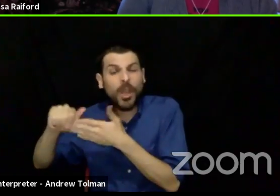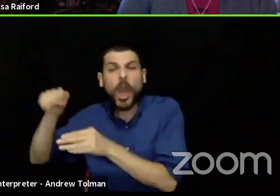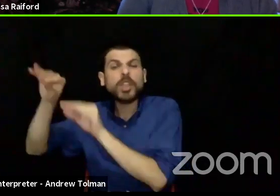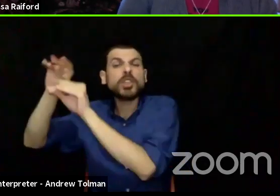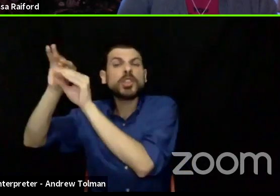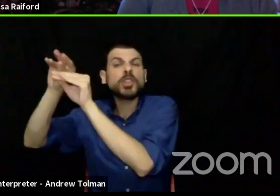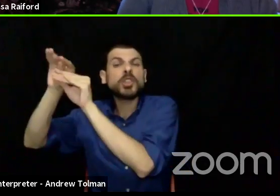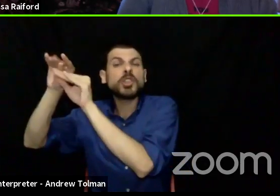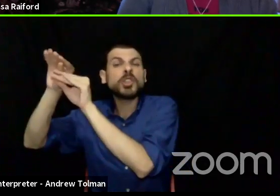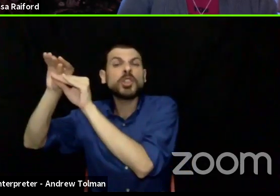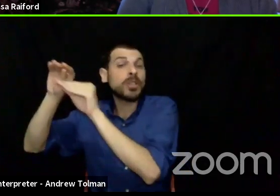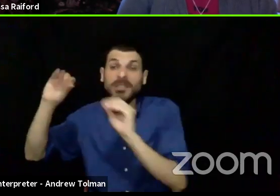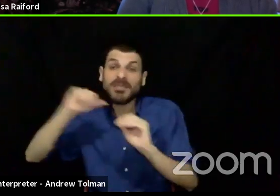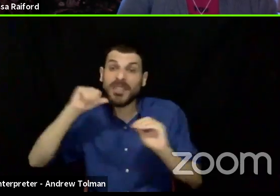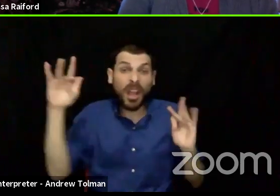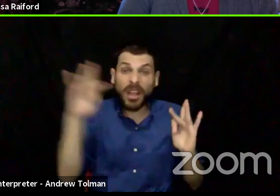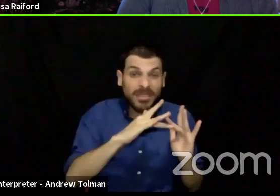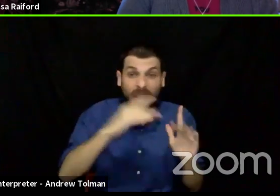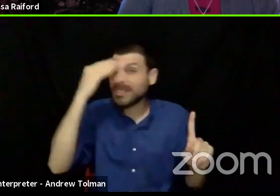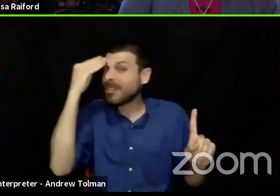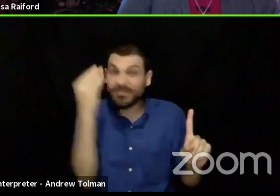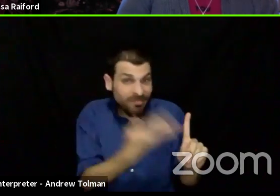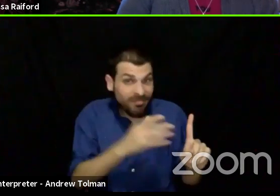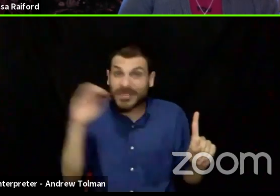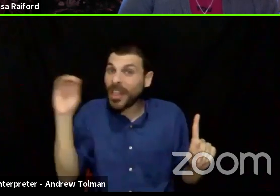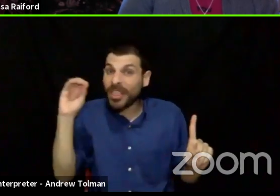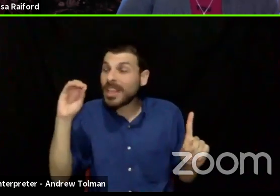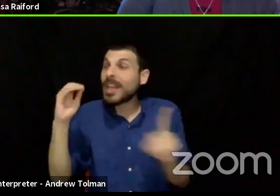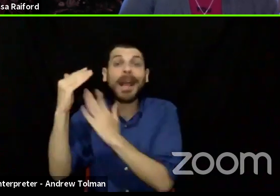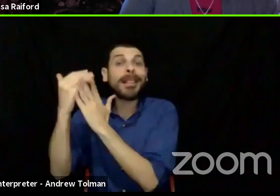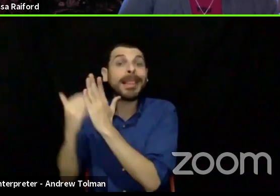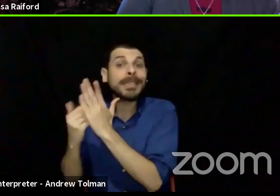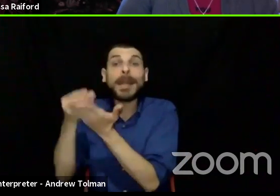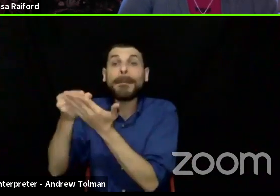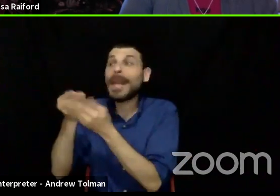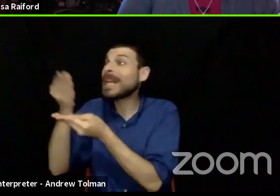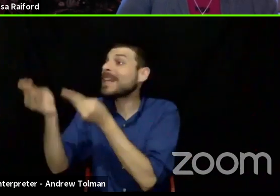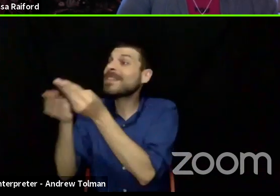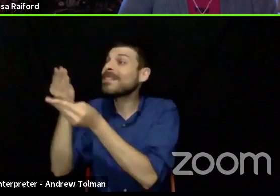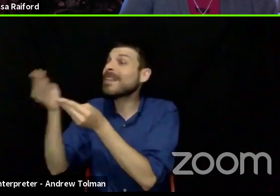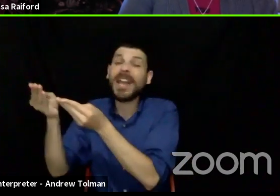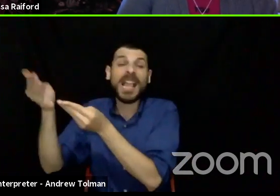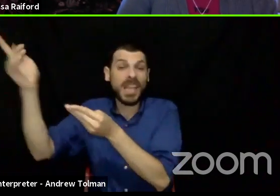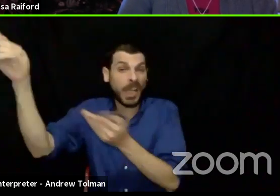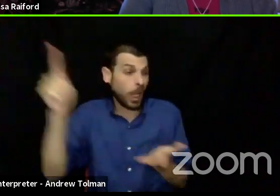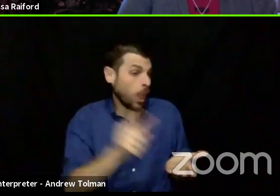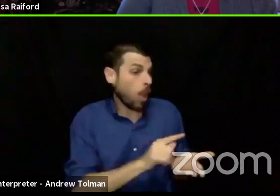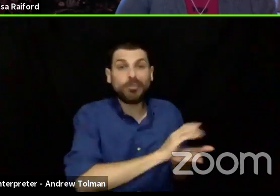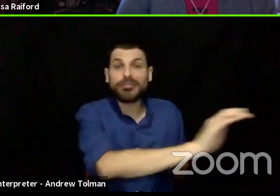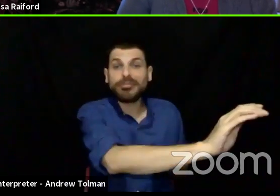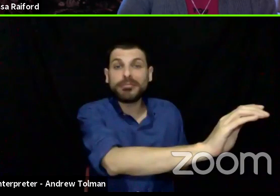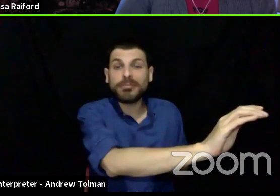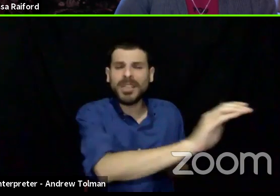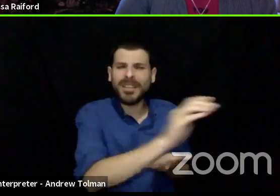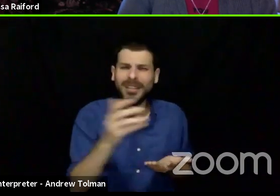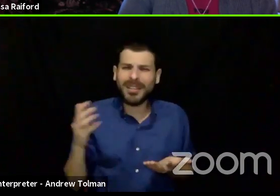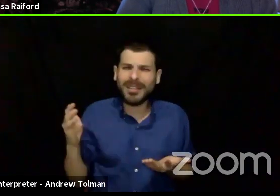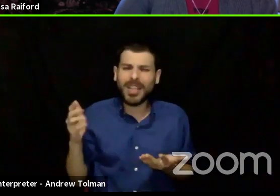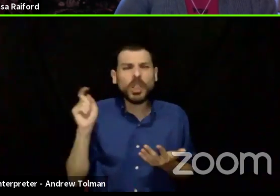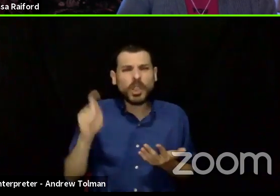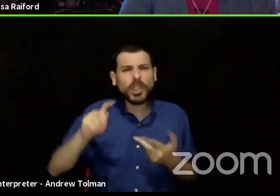it's just crazy. I'm like, wow, okay, so you gave them the list and the money. why not give them the money and tell them to make the list, go out there and find the people